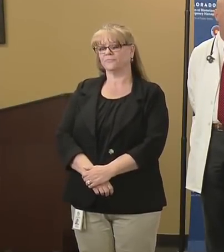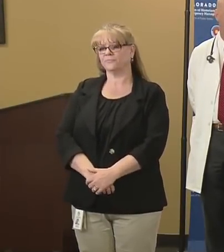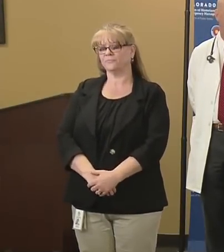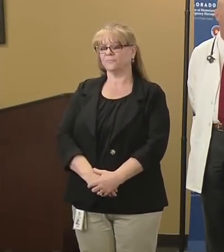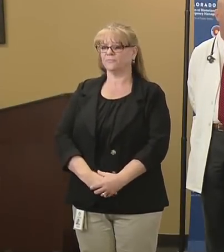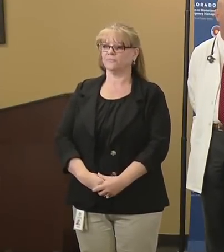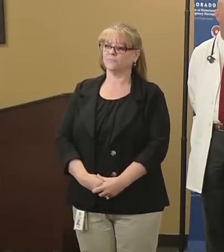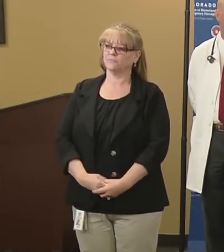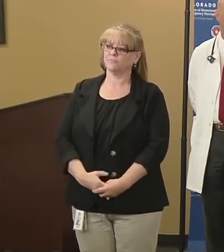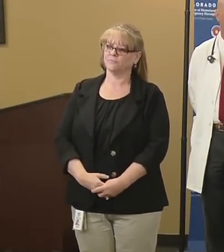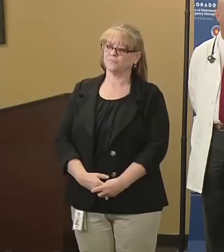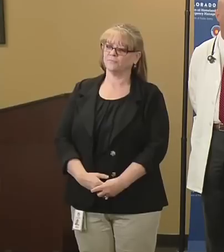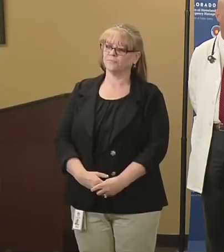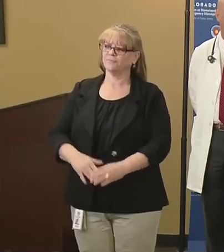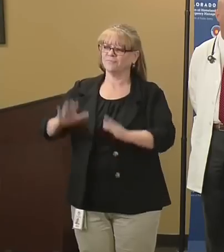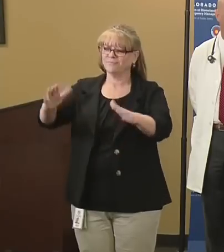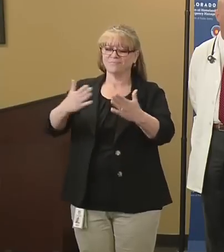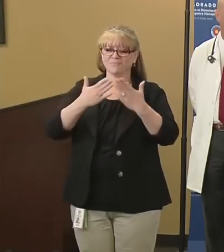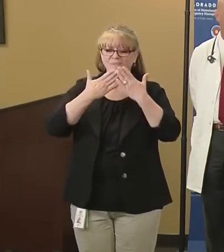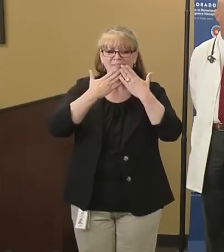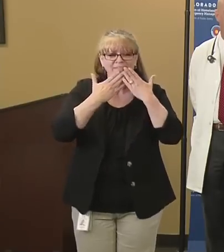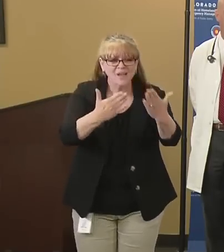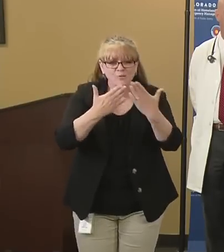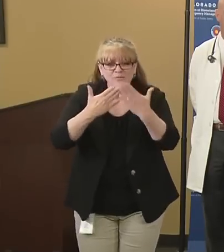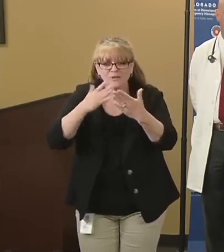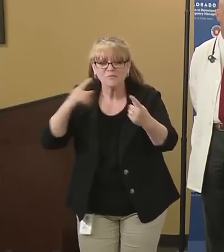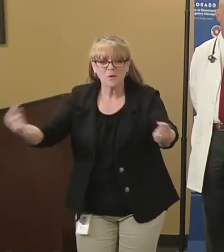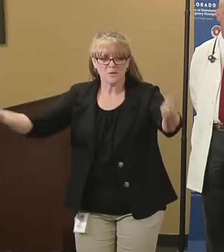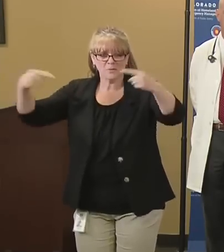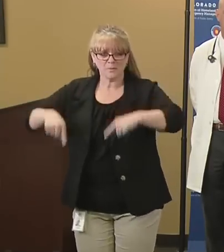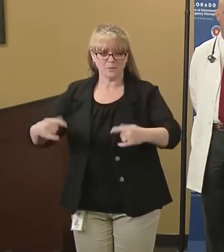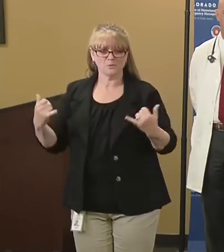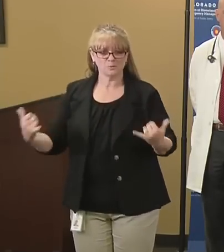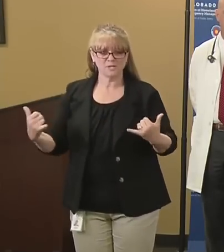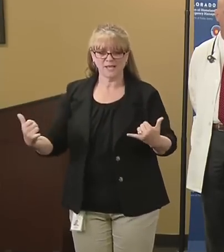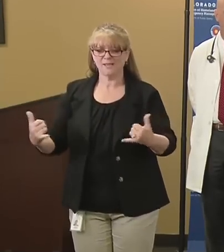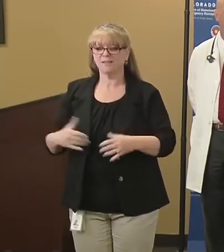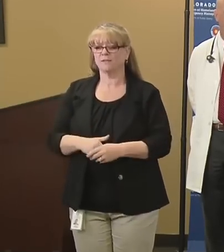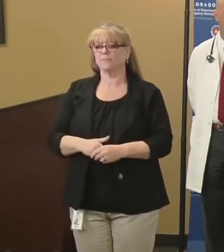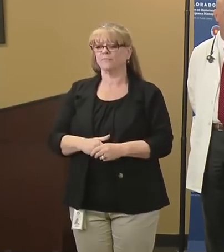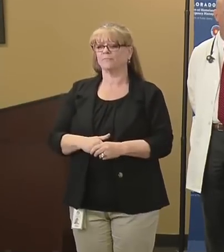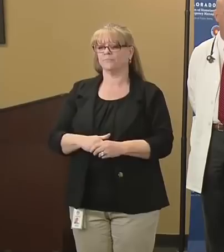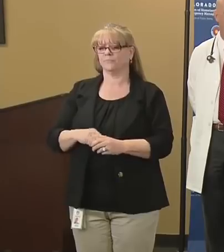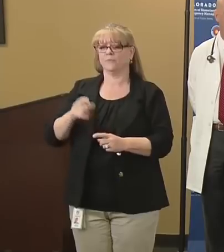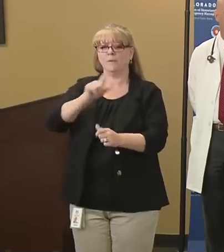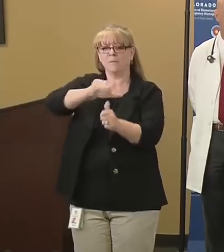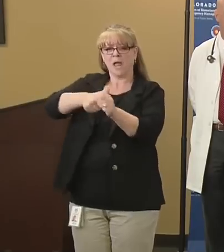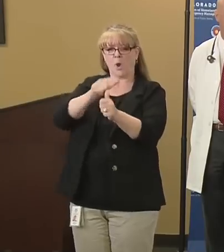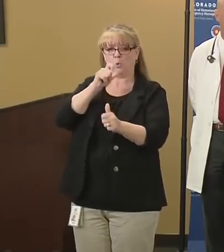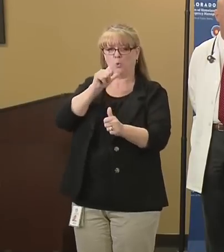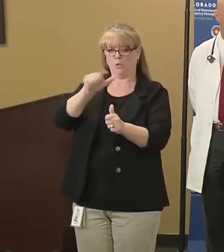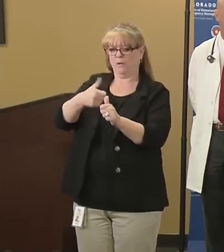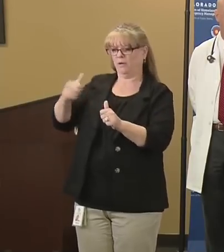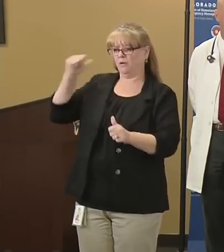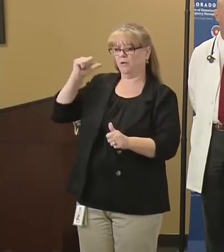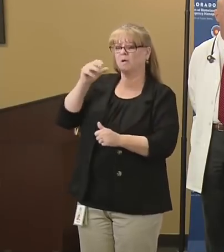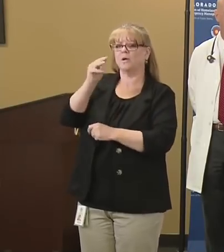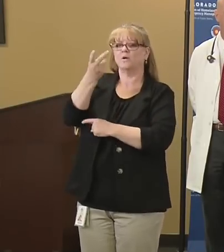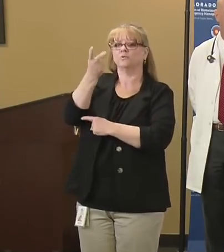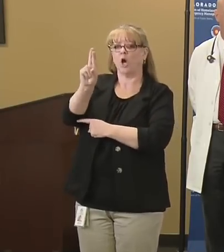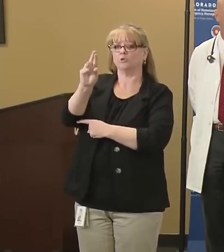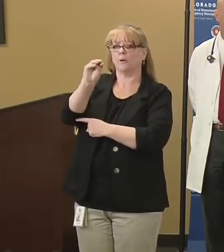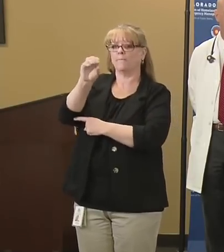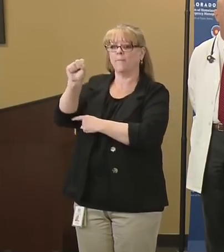Thank you all for being here this morning. Joining me is Dr. Marc Moss, Head of Division of Pulmonary Services and